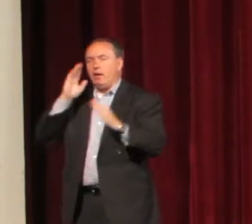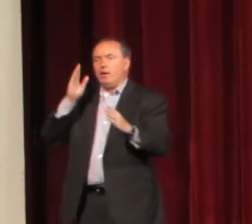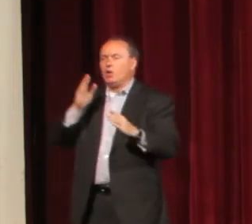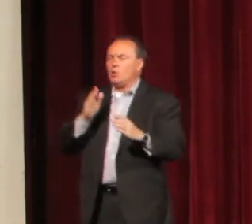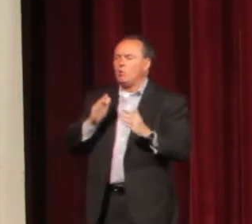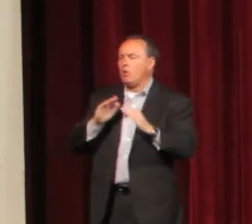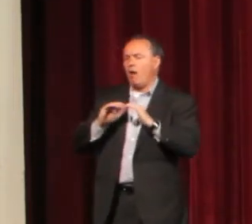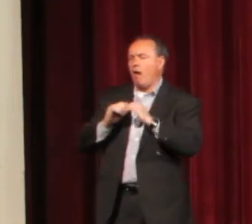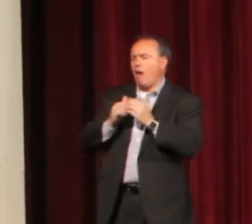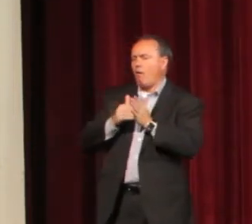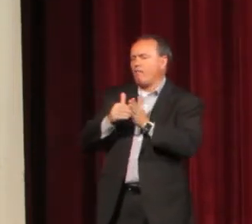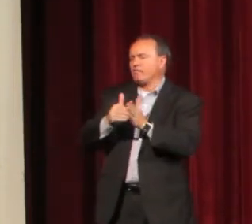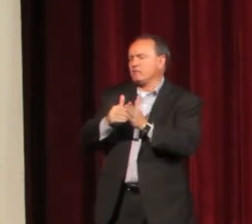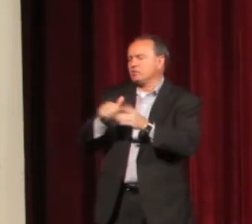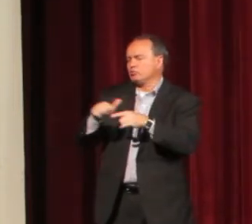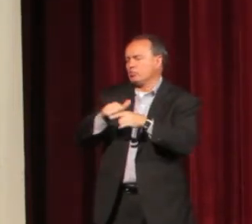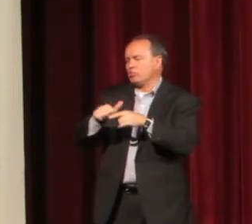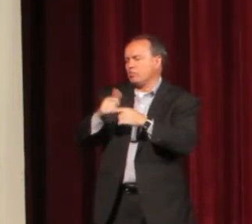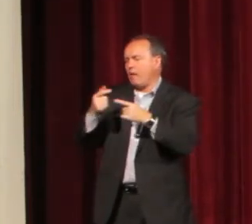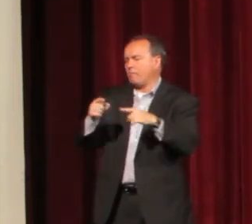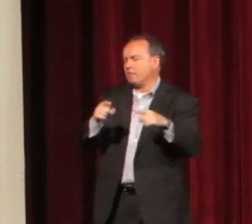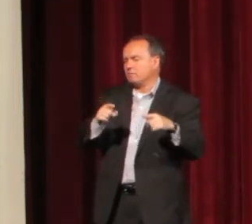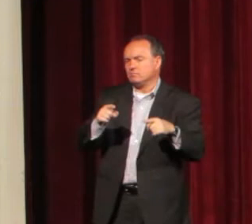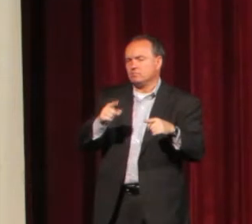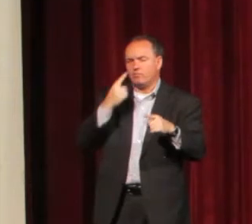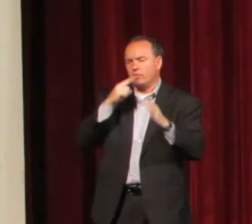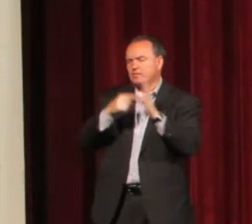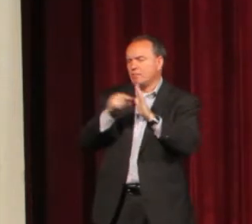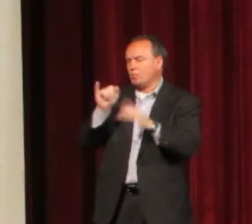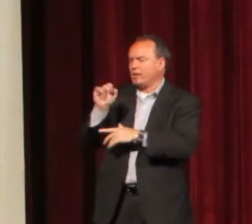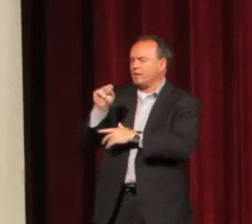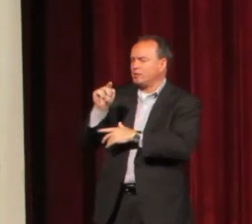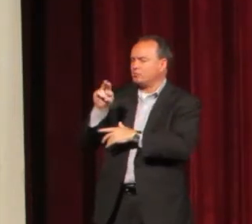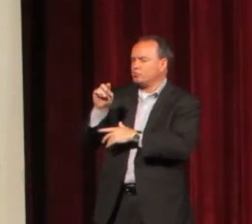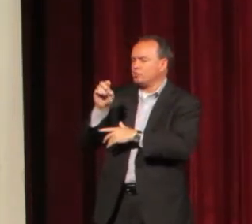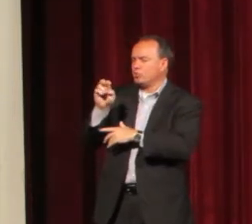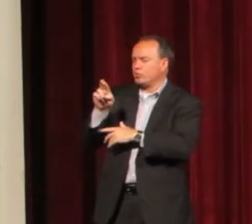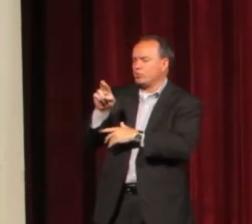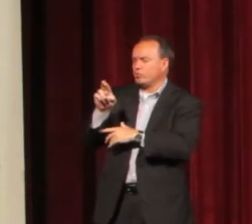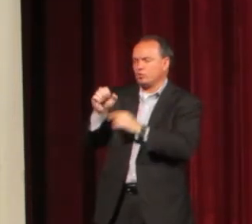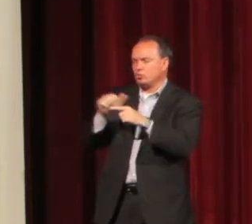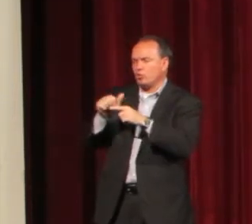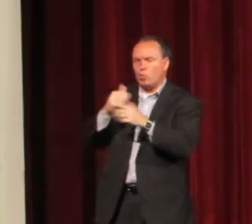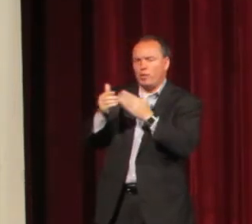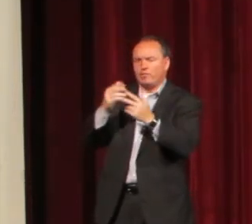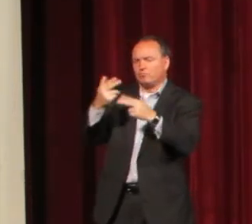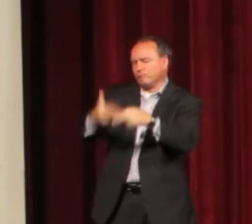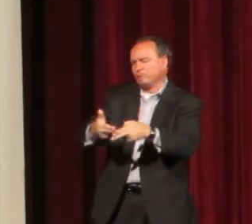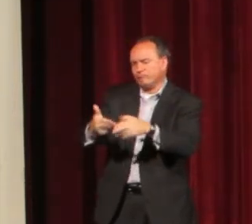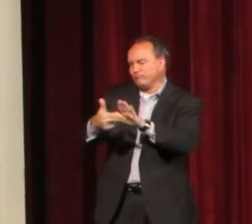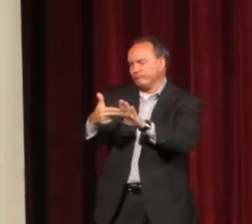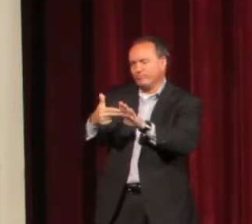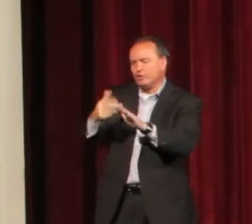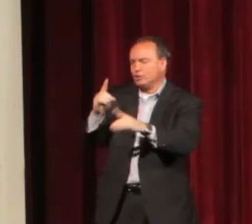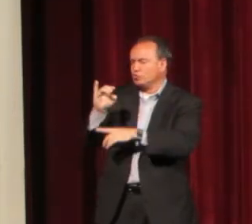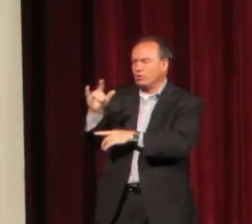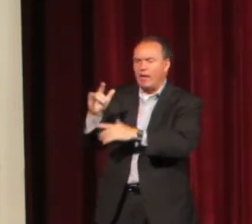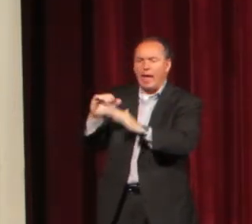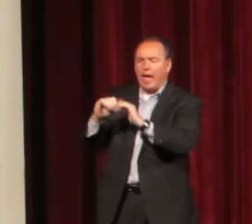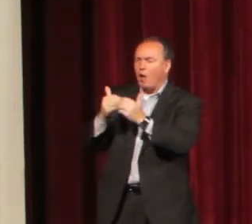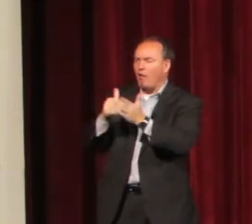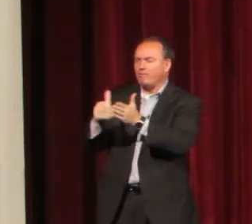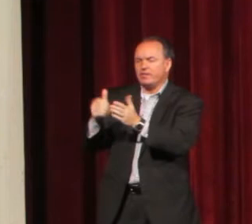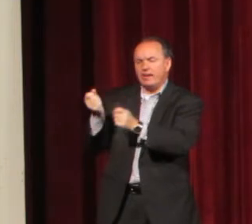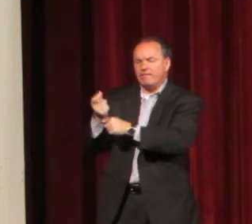How often will these drills occur? So, for example, the shooter drill, or you know, whatever drill. How often in a year's time